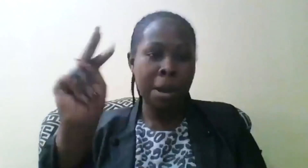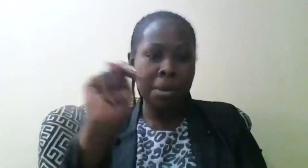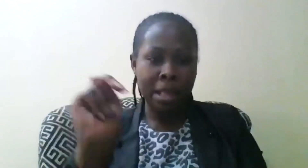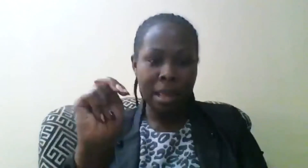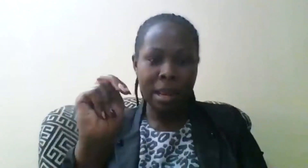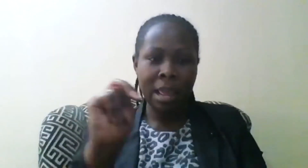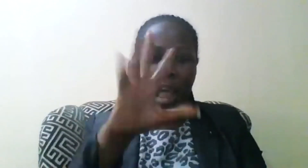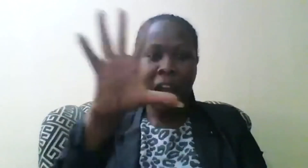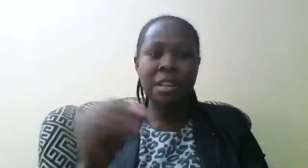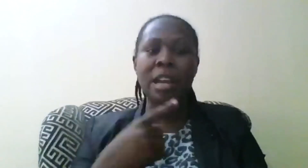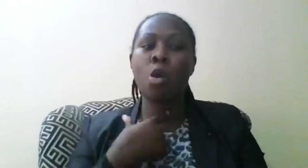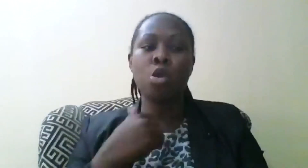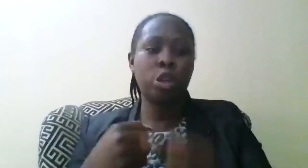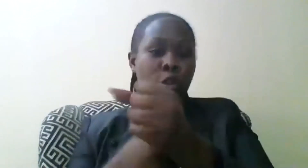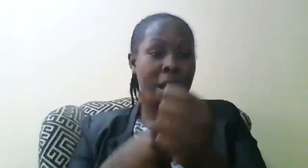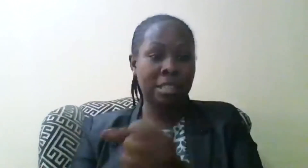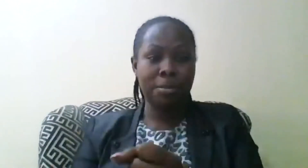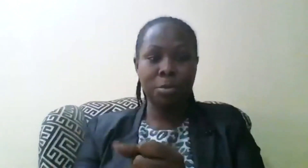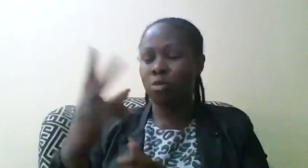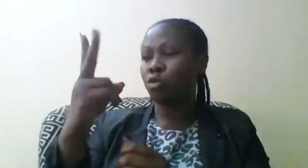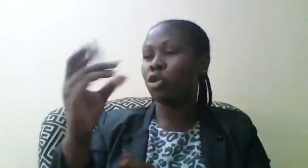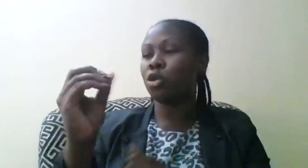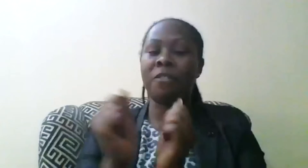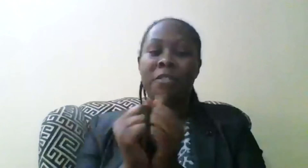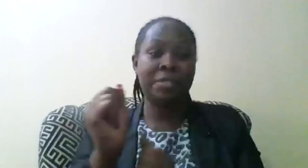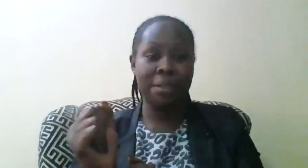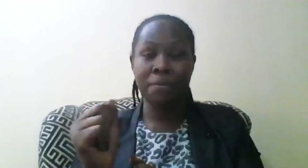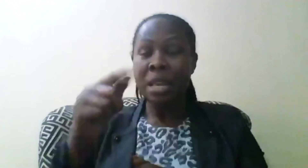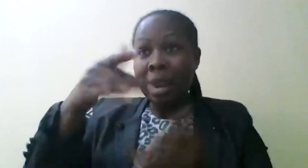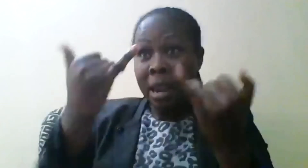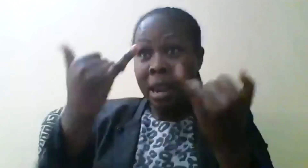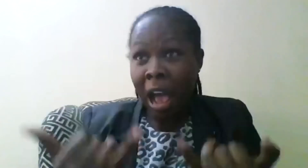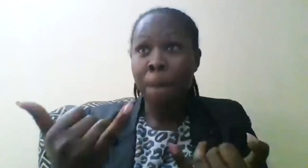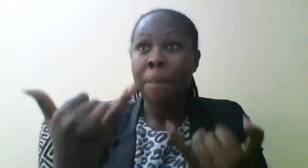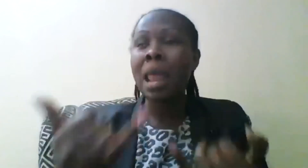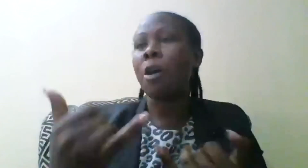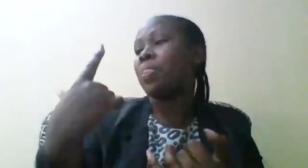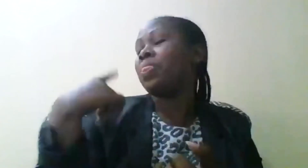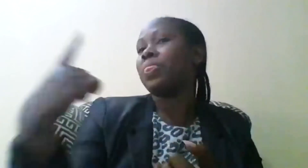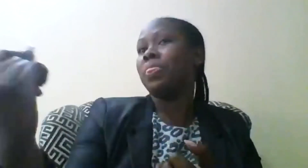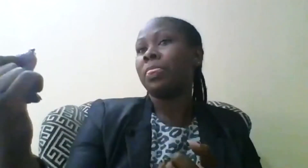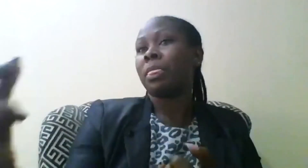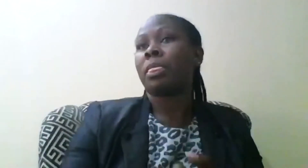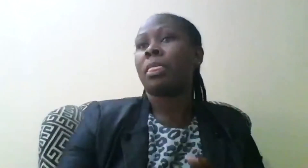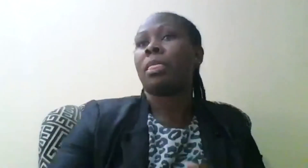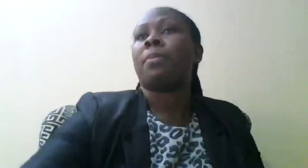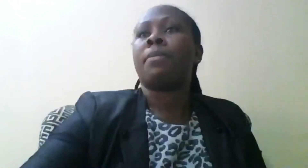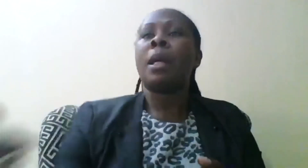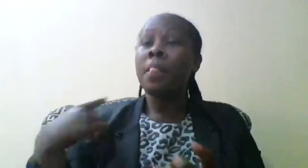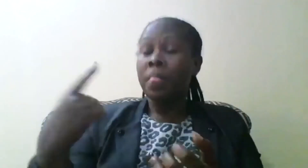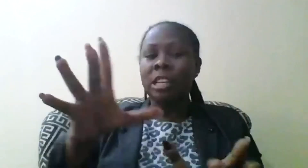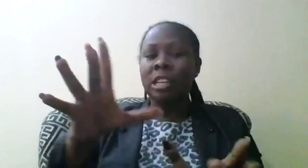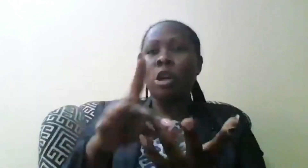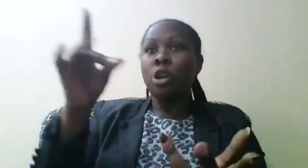He is one of the African youth with disability beneficiaries of Mwalimu Nyerere African Union Scholarship